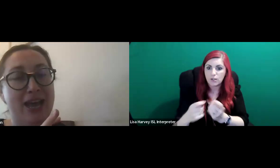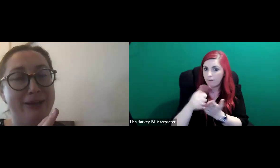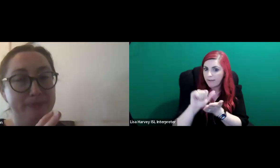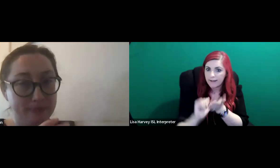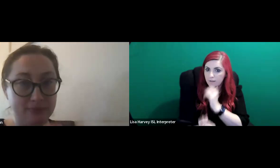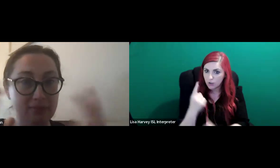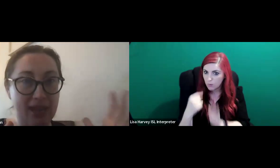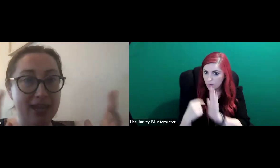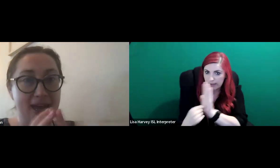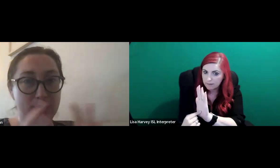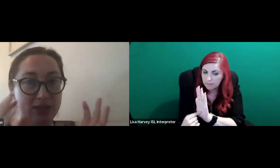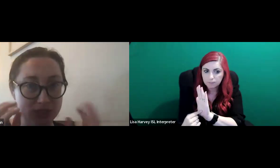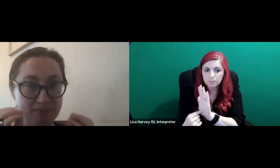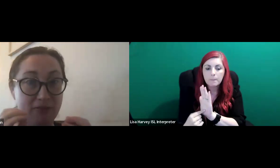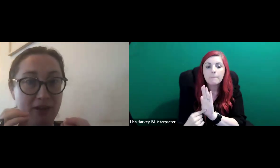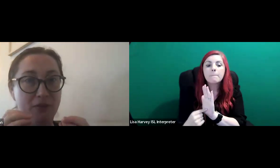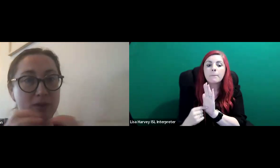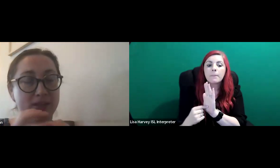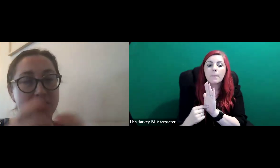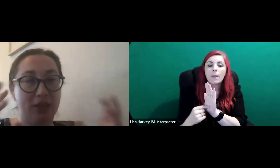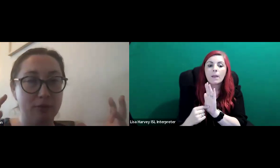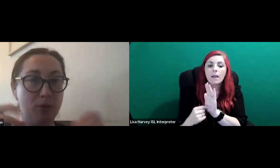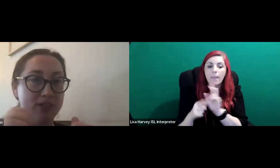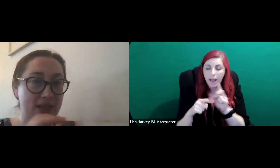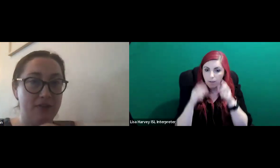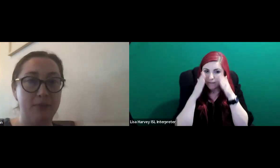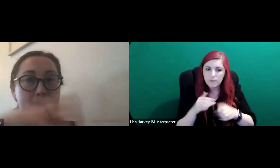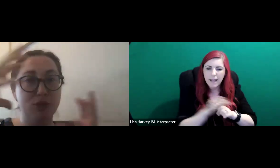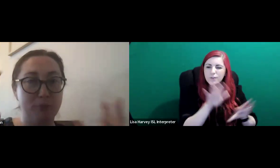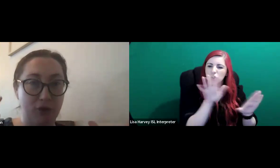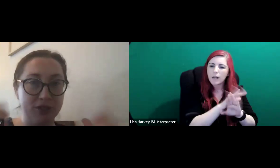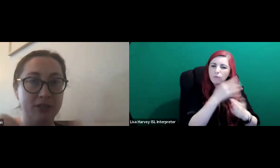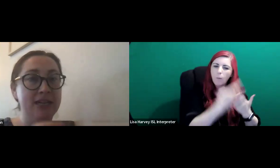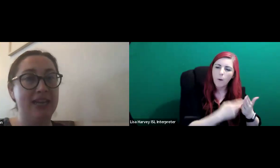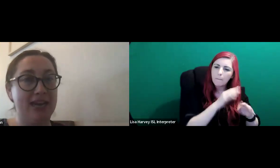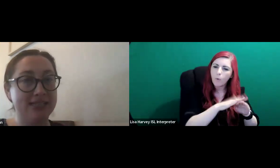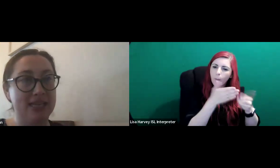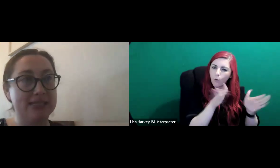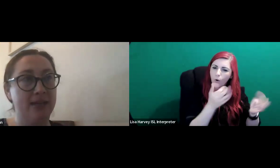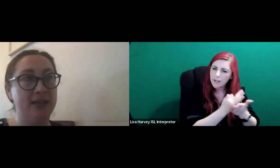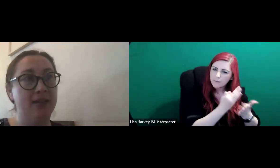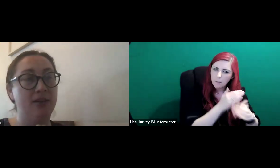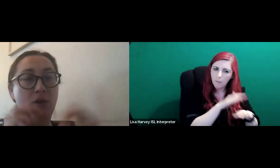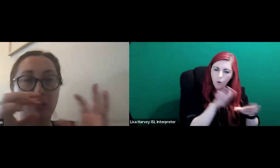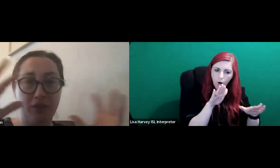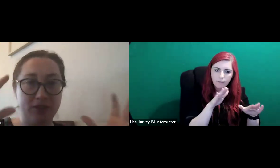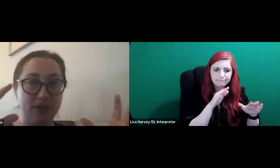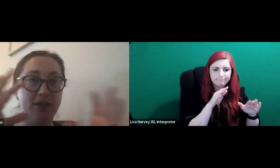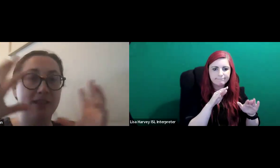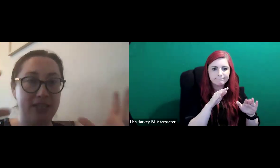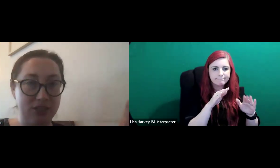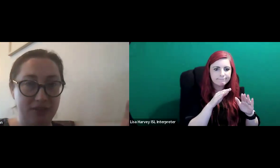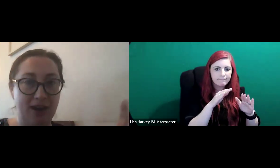issues. And that can just be very focused. The shadow report is often much broader. It has things like all